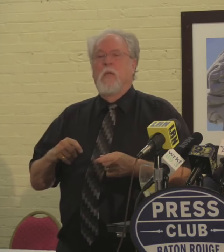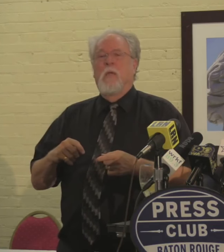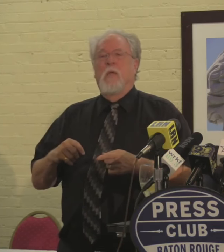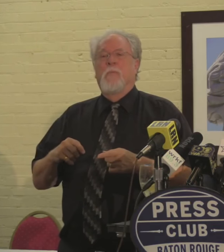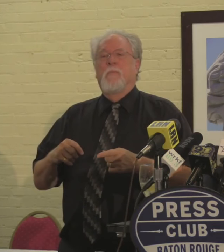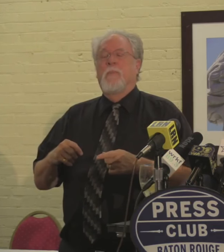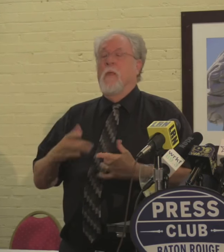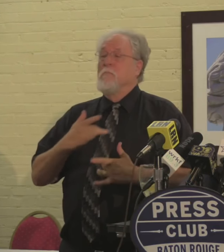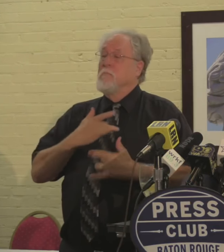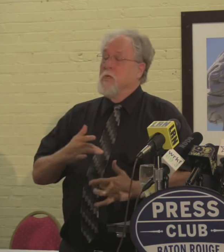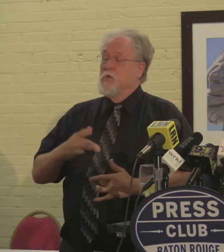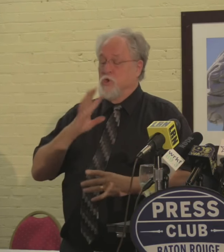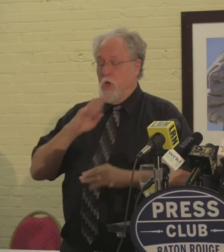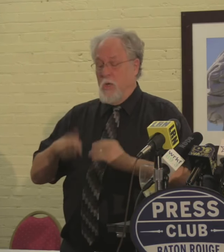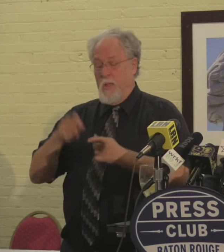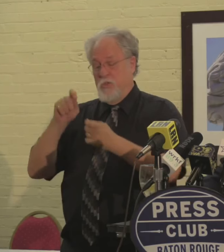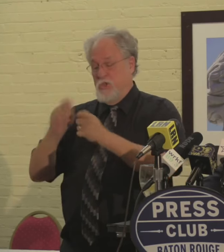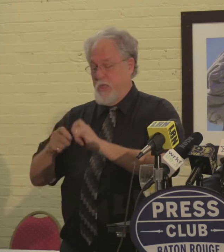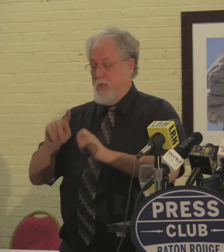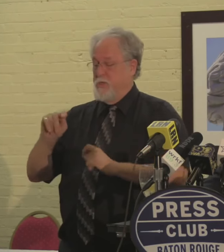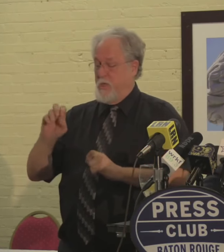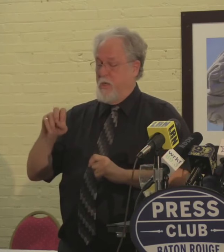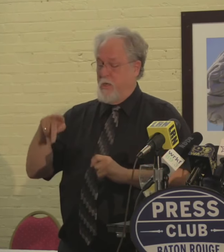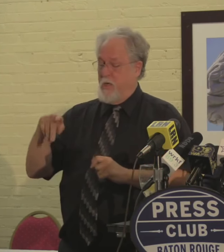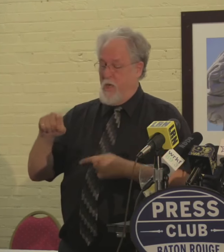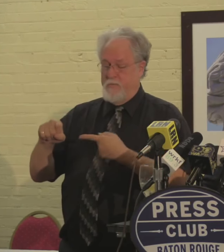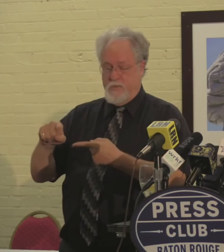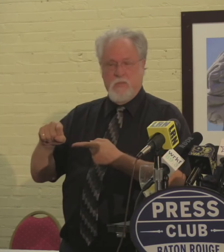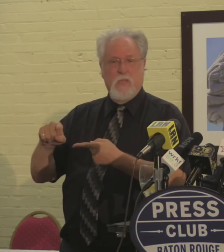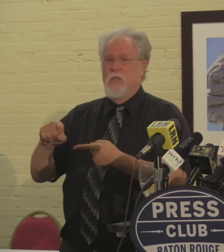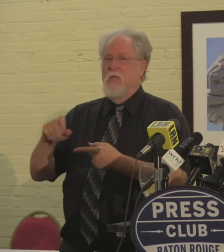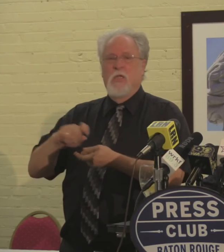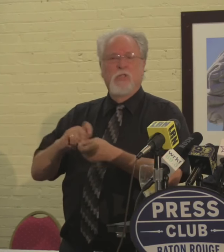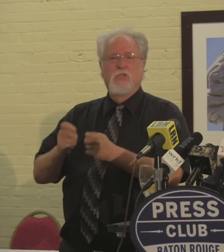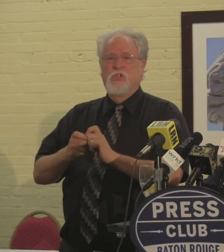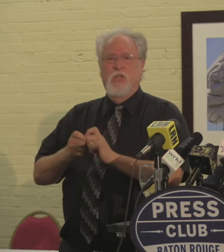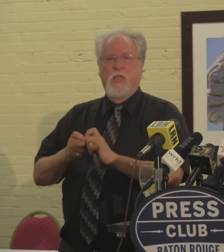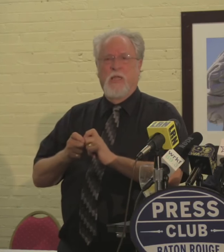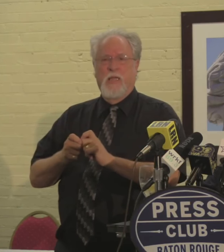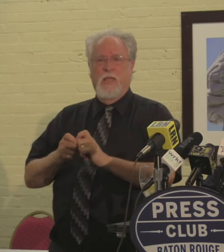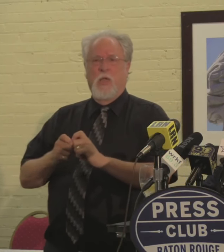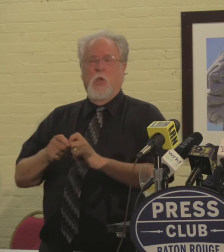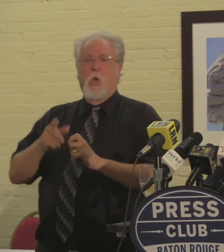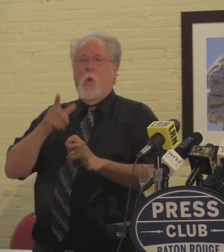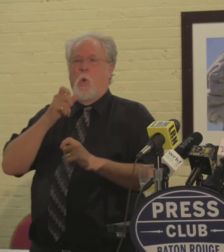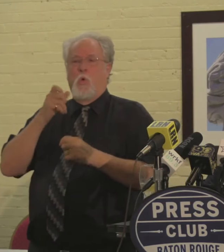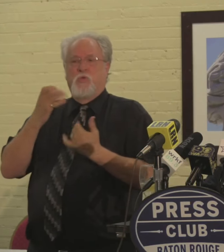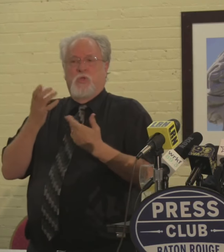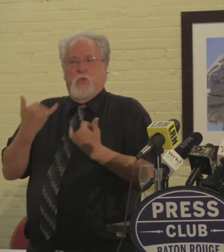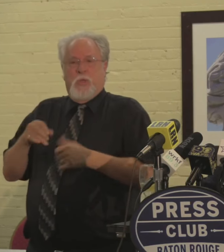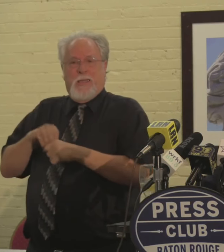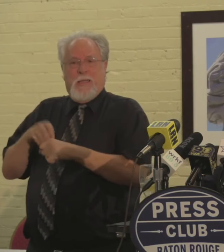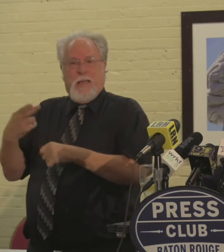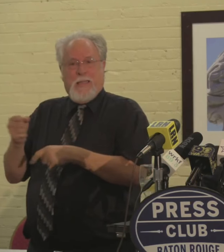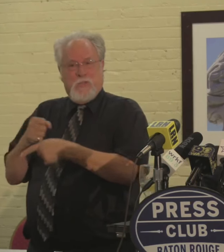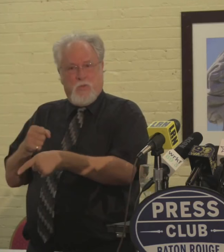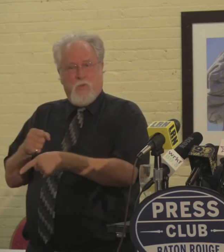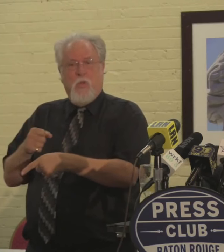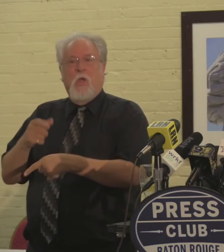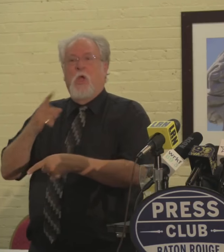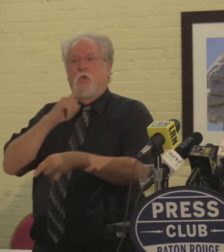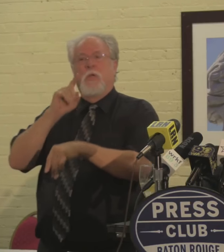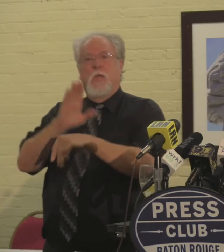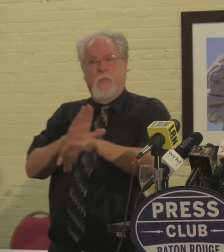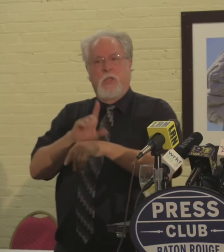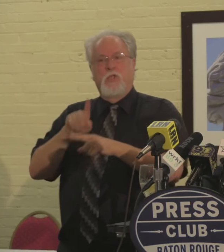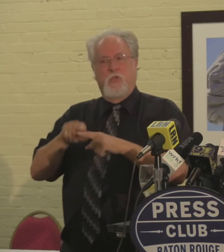is that typically if you talk about changing TOPS, you don't talk about changing it for anyone who's currently in high school, because you've made a commitment